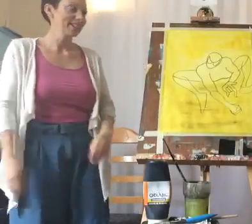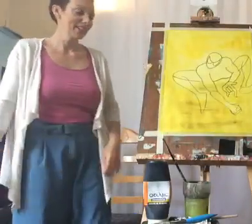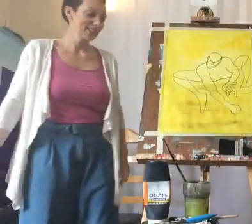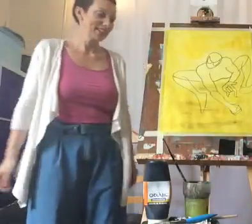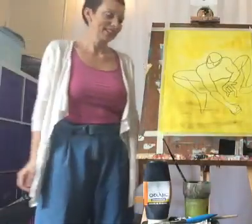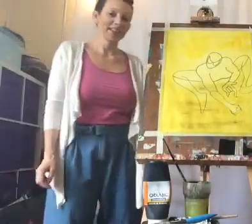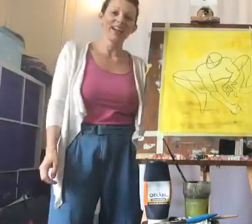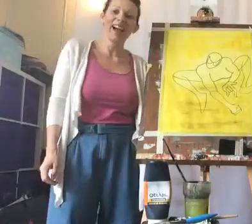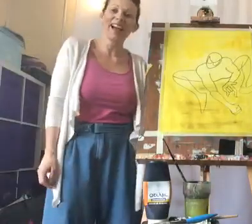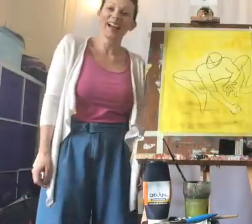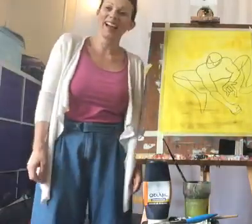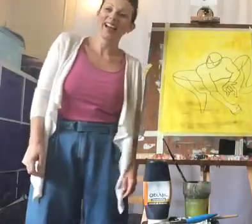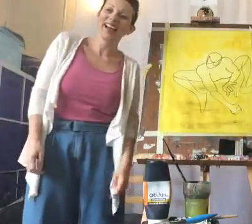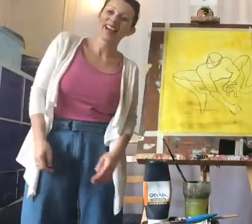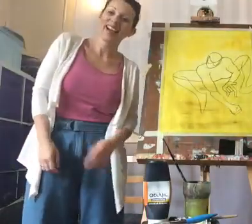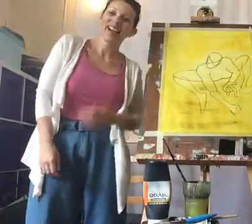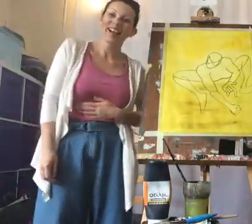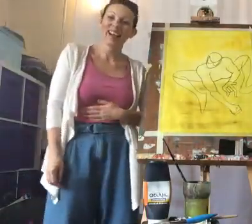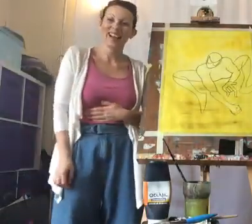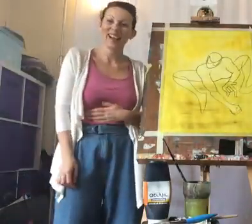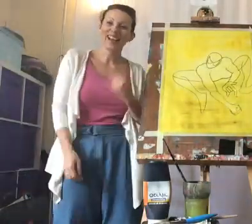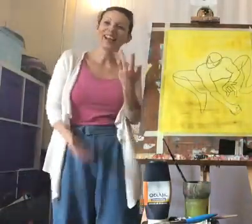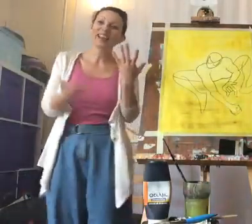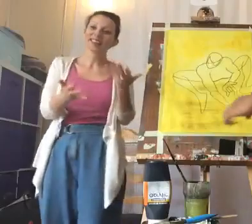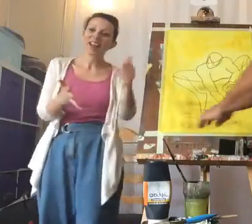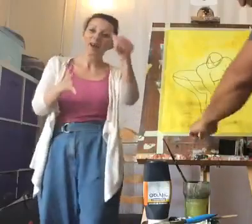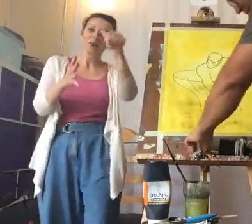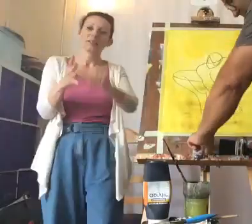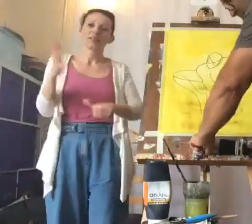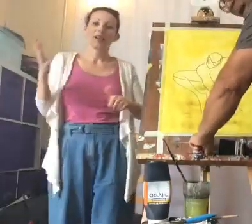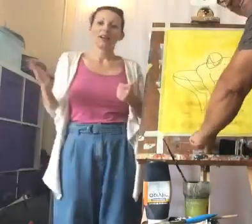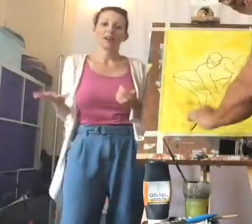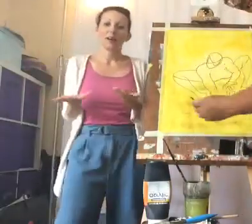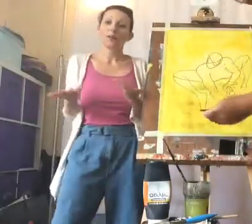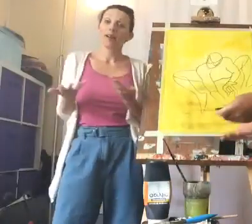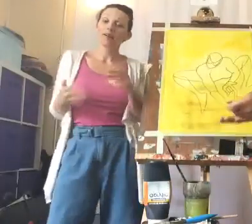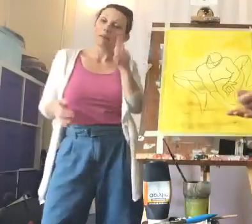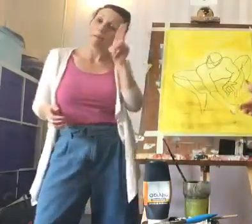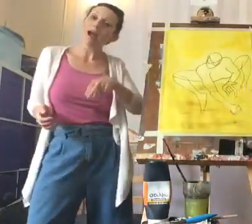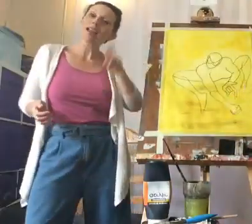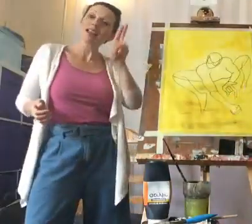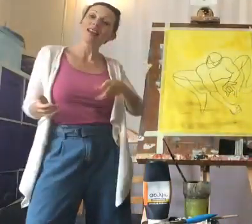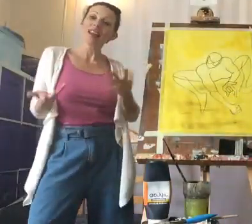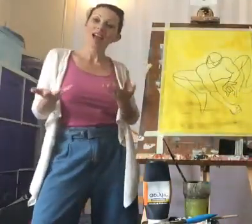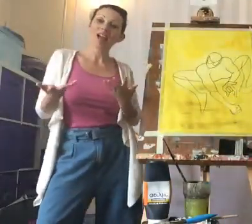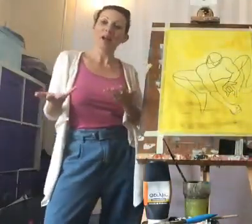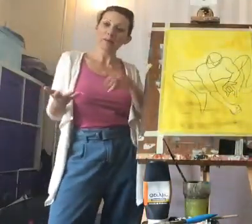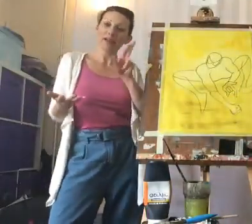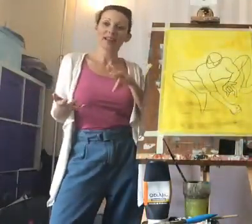Right. We're going to start painting.